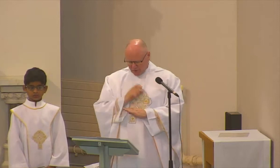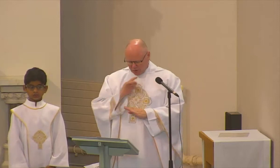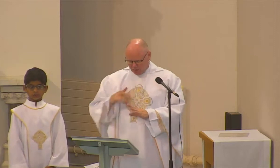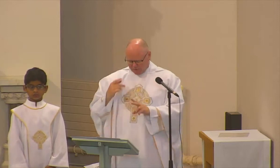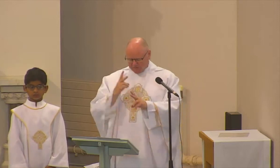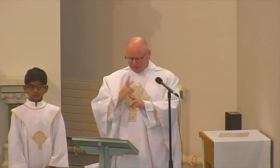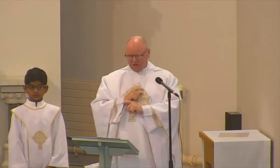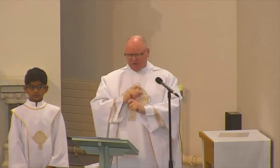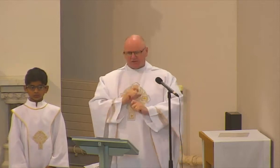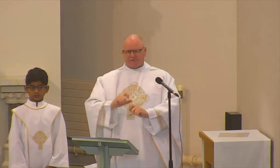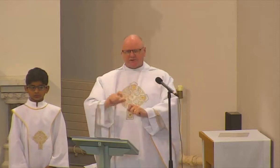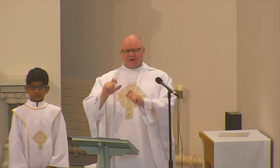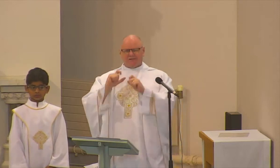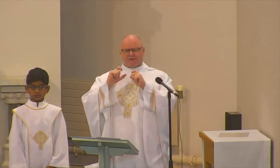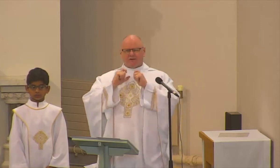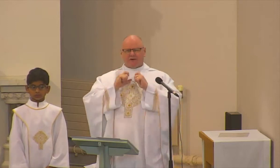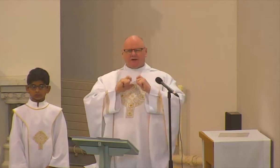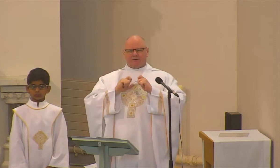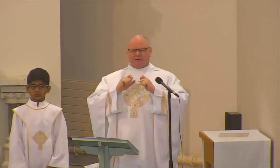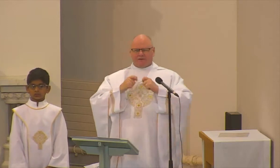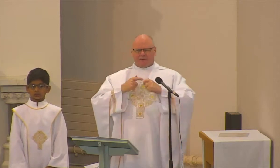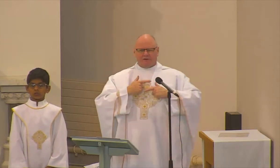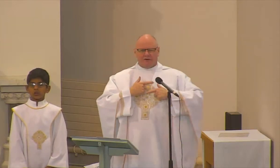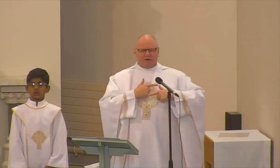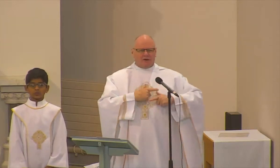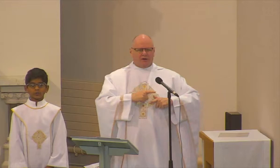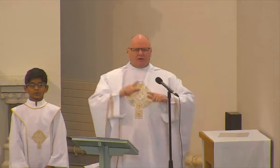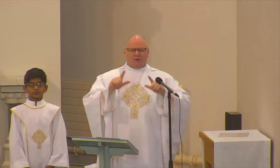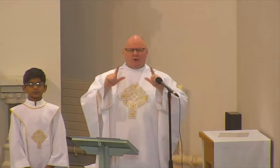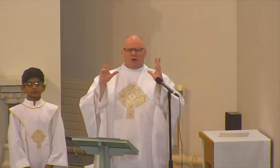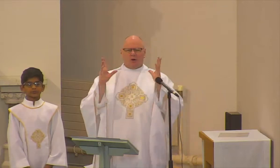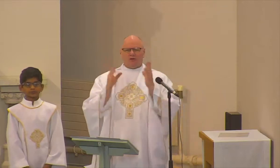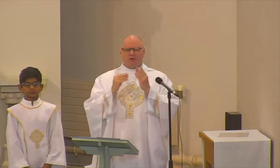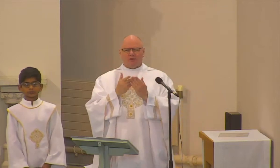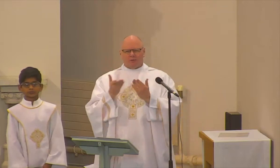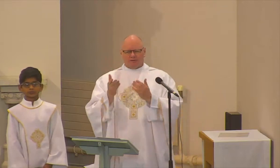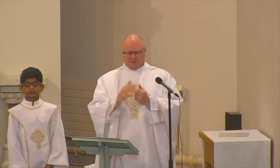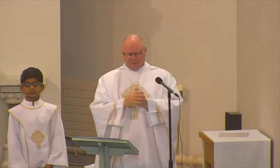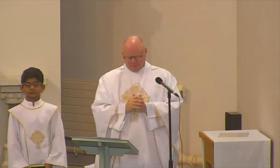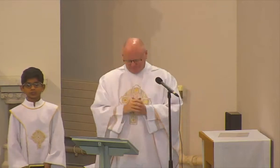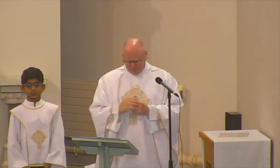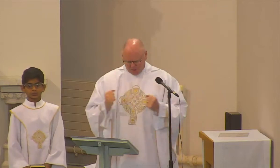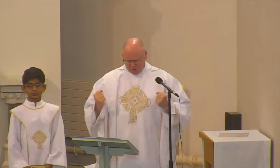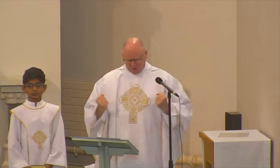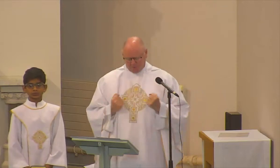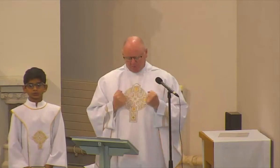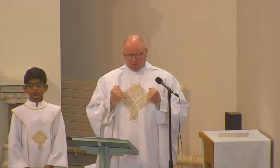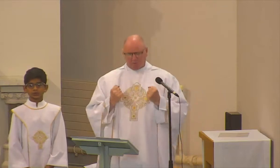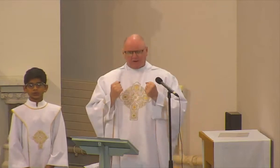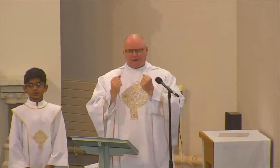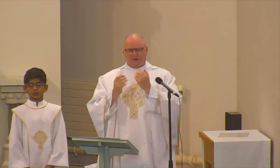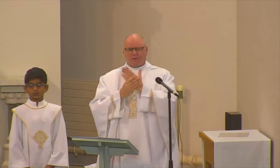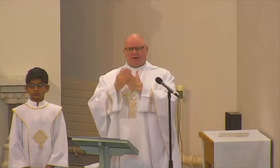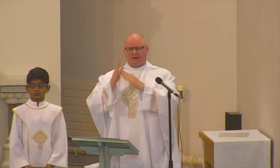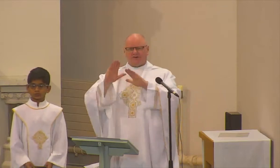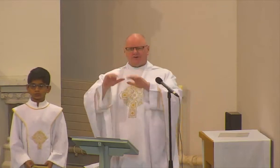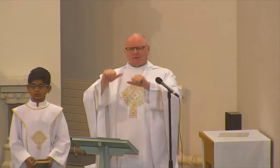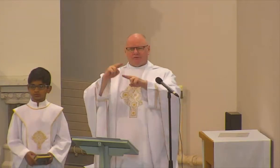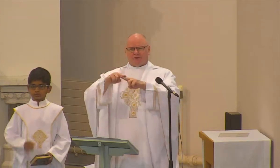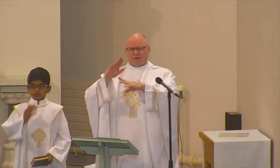lives and reigns forever and ever. Amen. The Lord be with you. May Almighty God bless you, Father